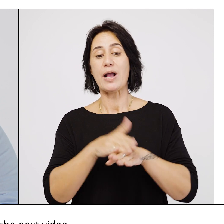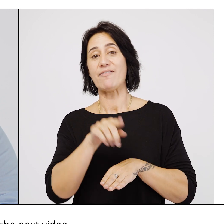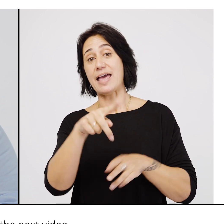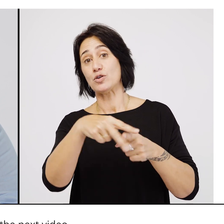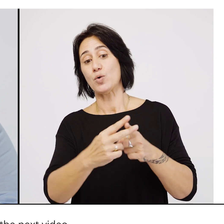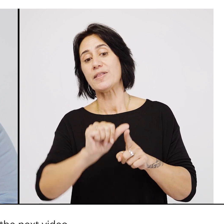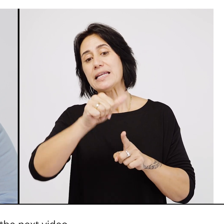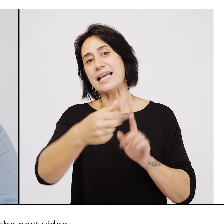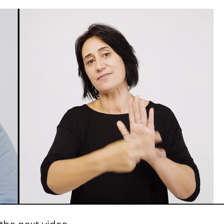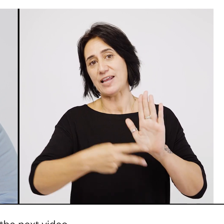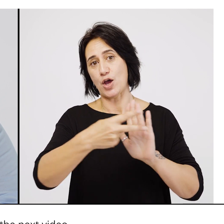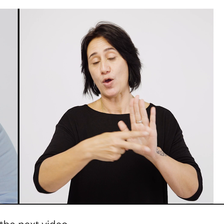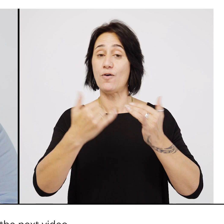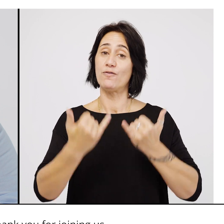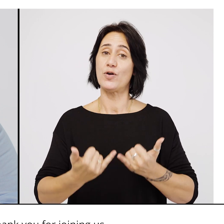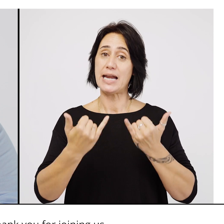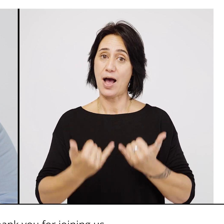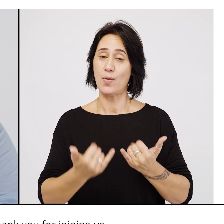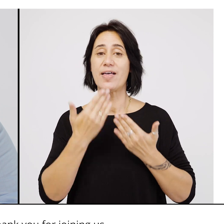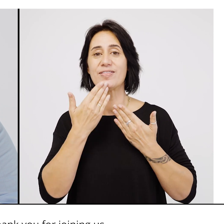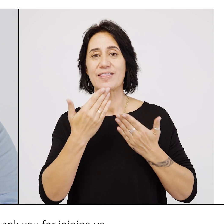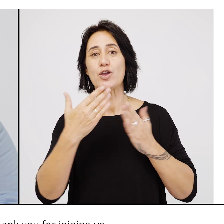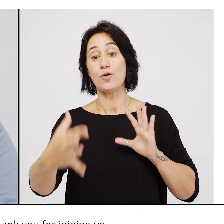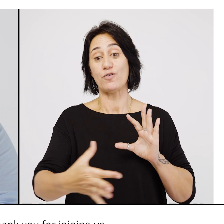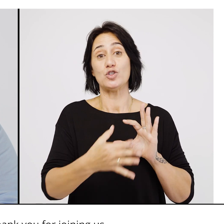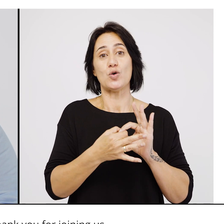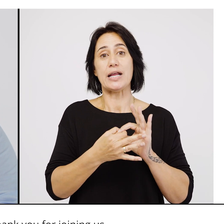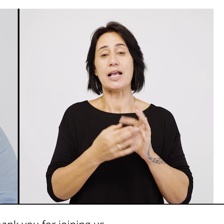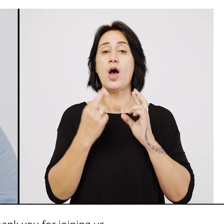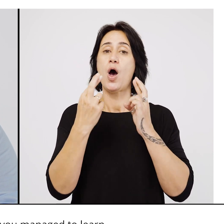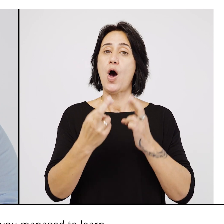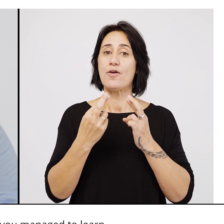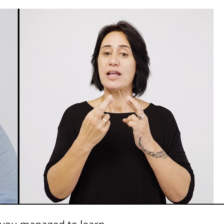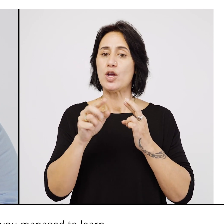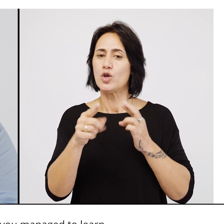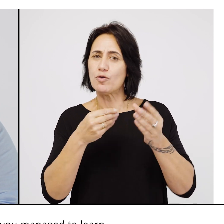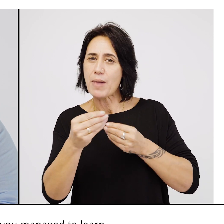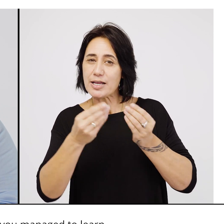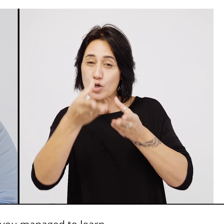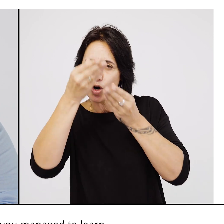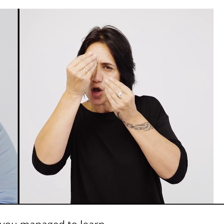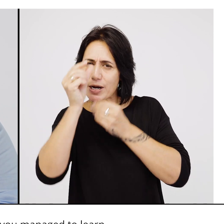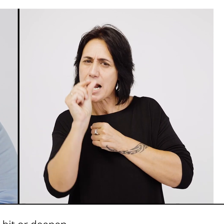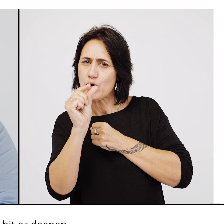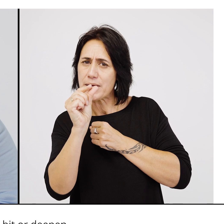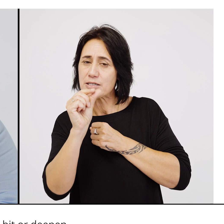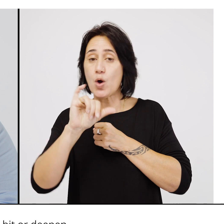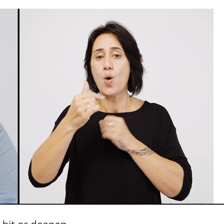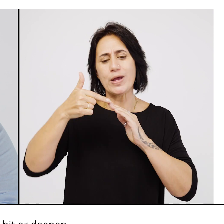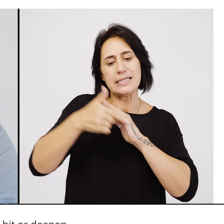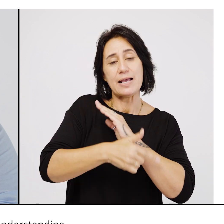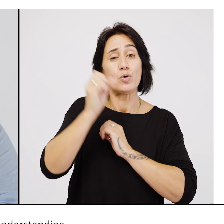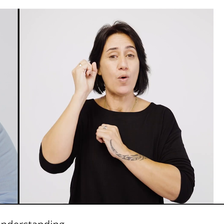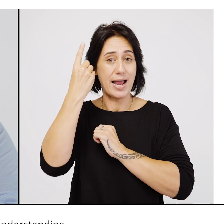this tool in the next video. But for now, thank you for joining us. We hope that you managed to learn a little bit